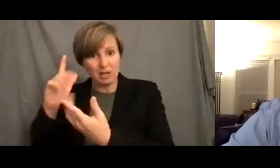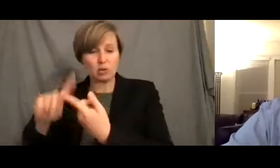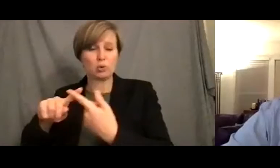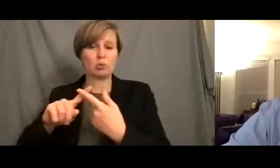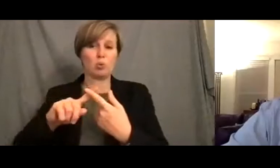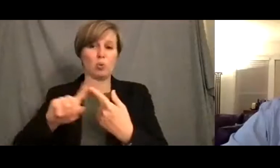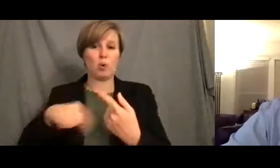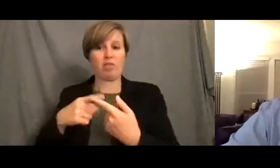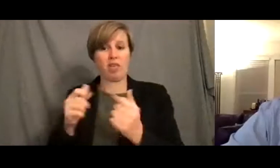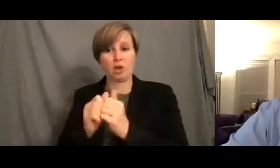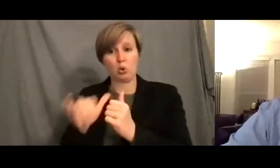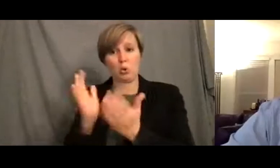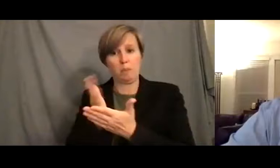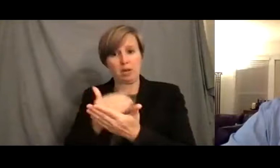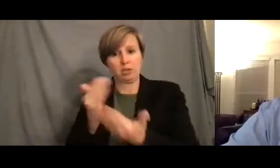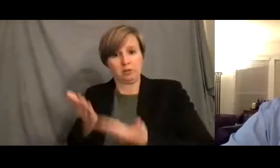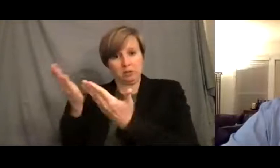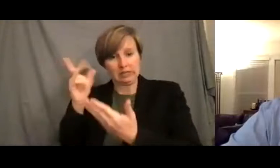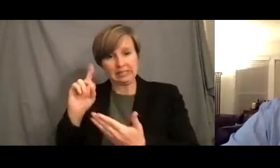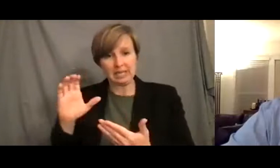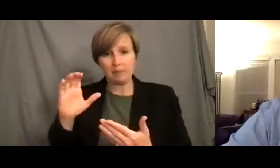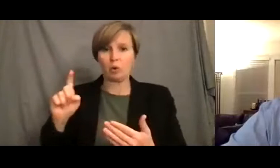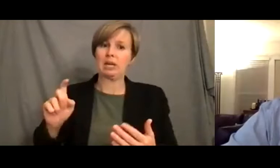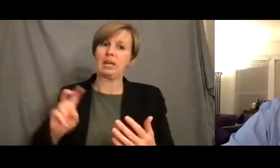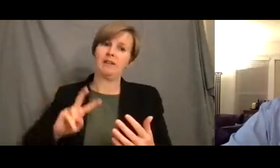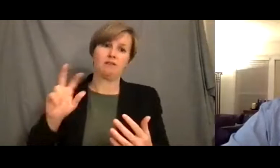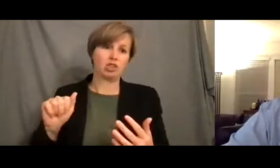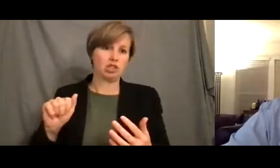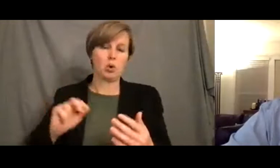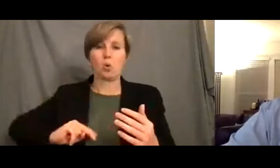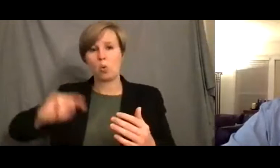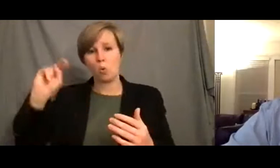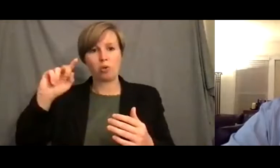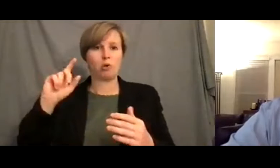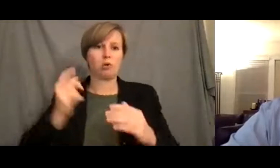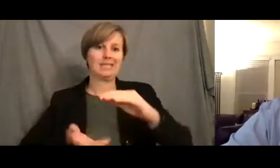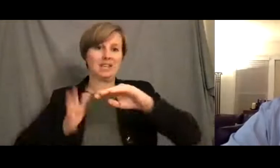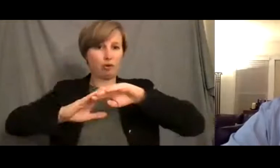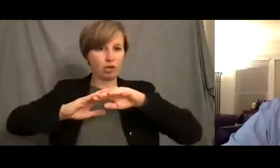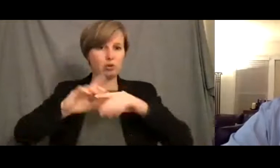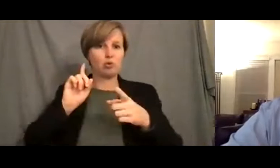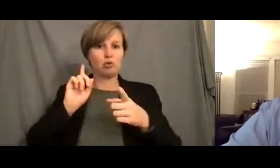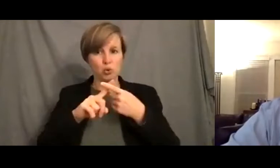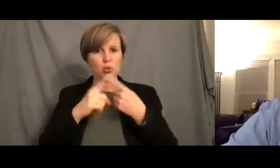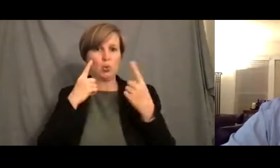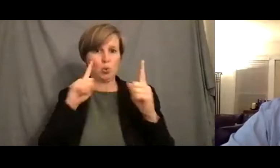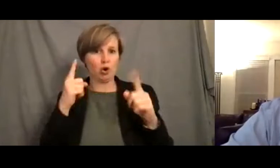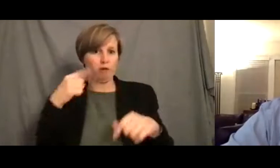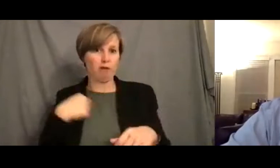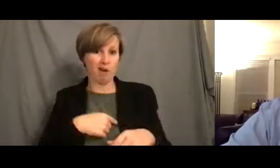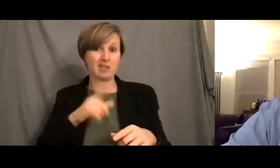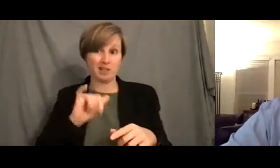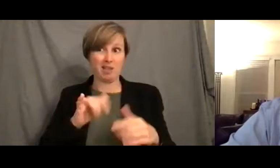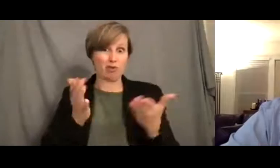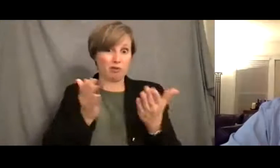in December. We need to have a Northern Virginia differential that works for us, that providers can actually provide these